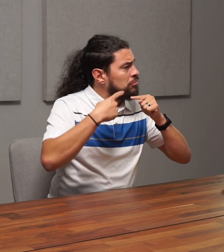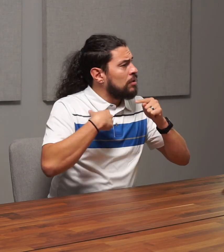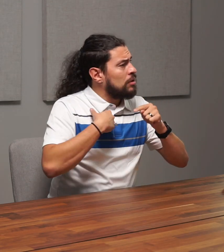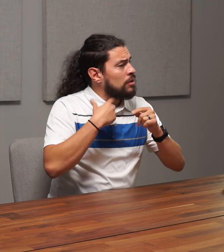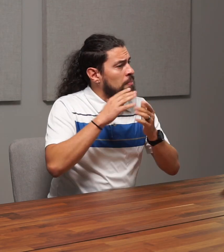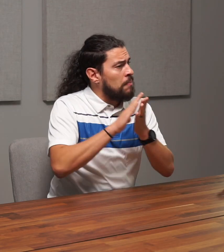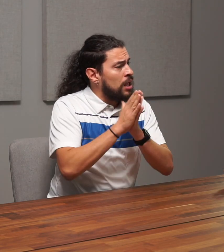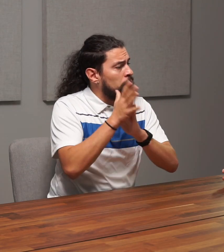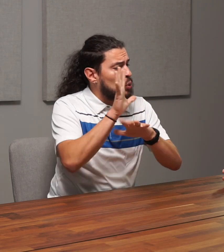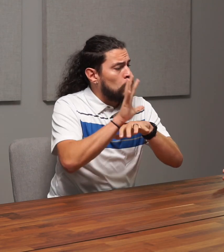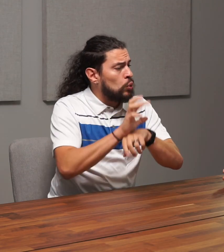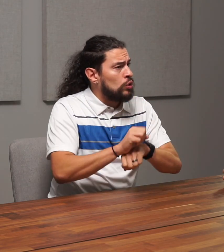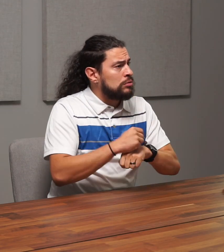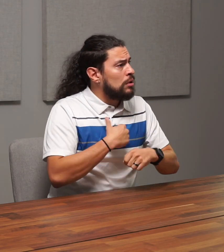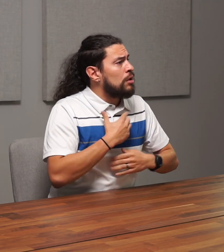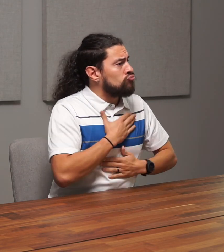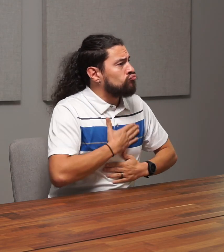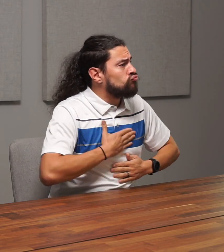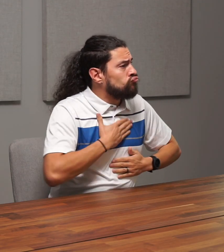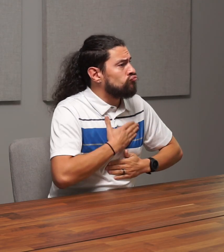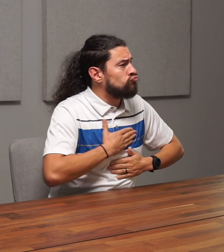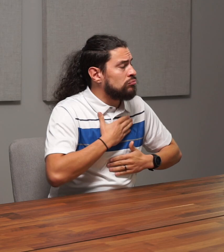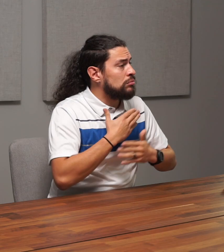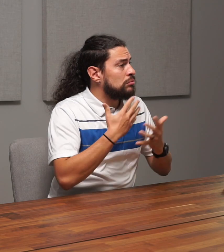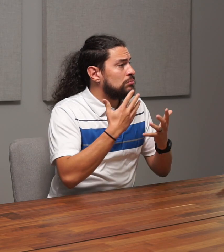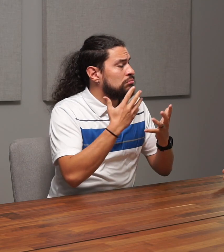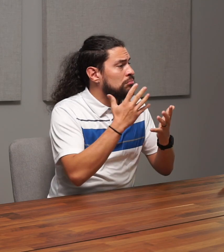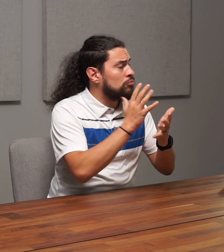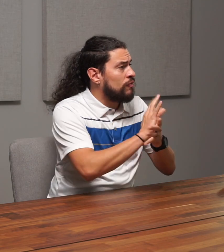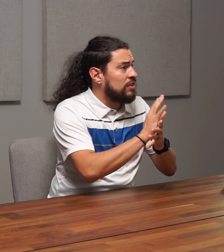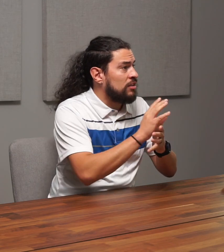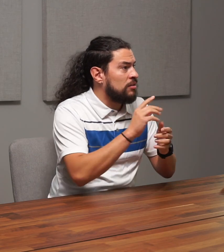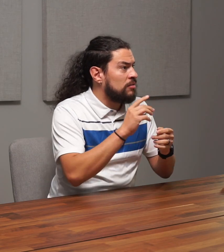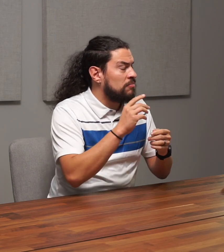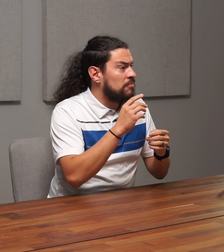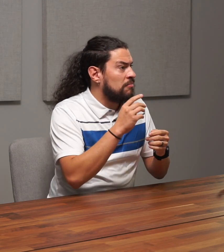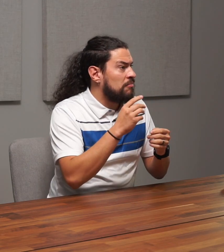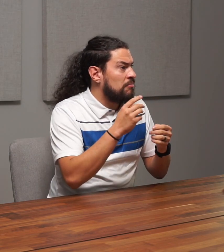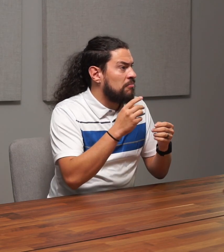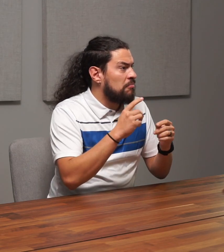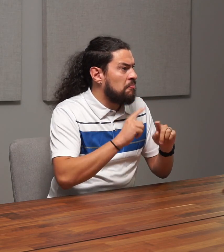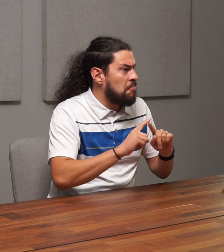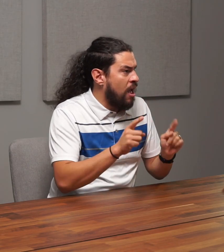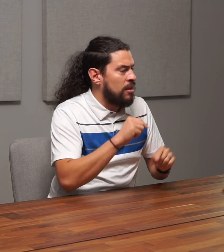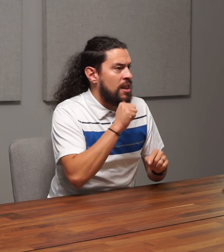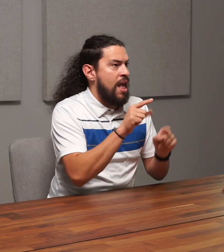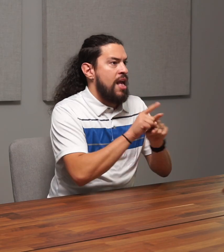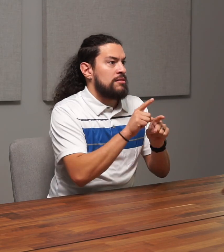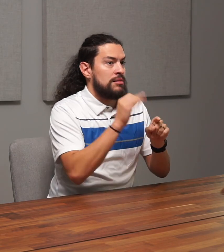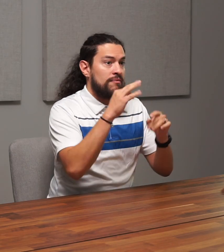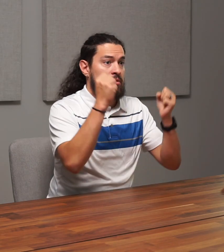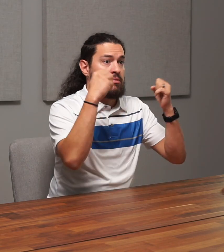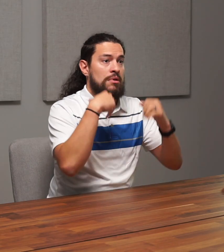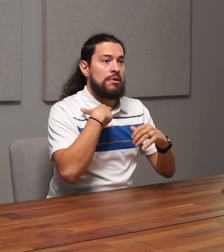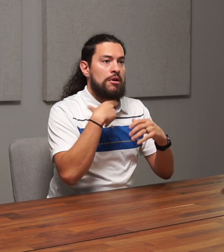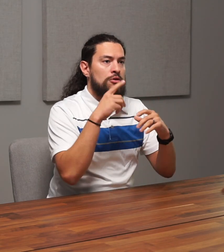either something interpreted or something visually in their language it's almost like watching a movie they can understand it clearly